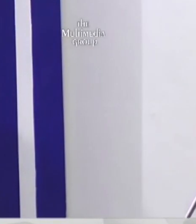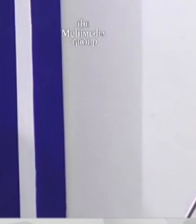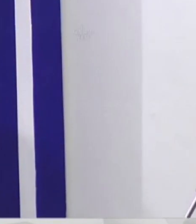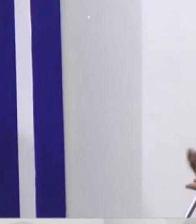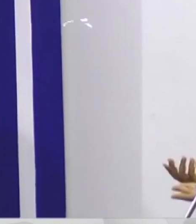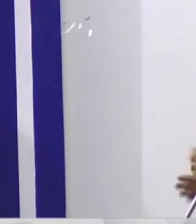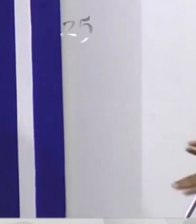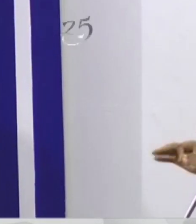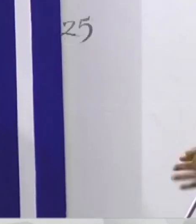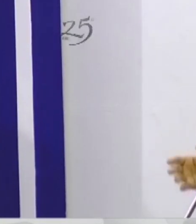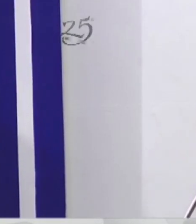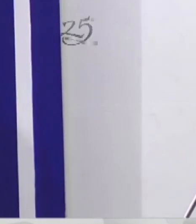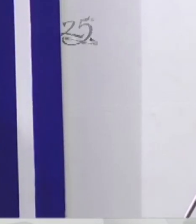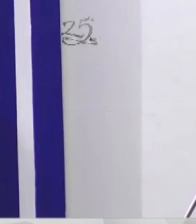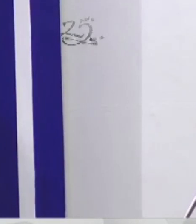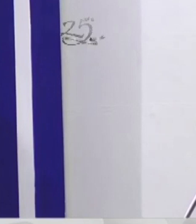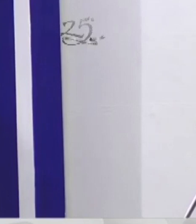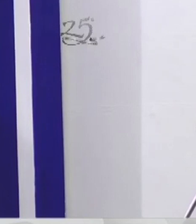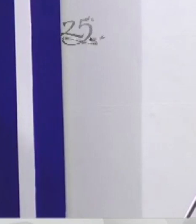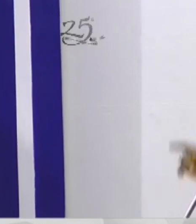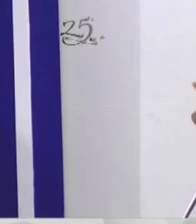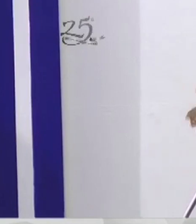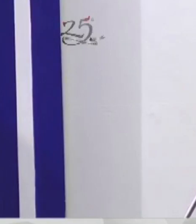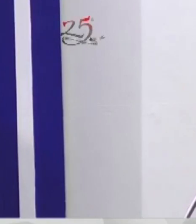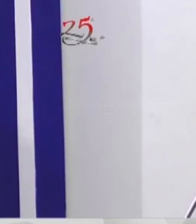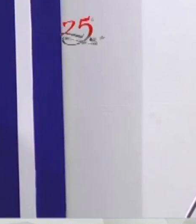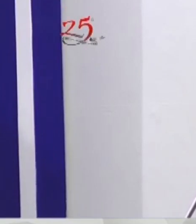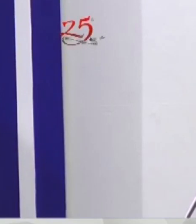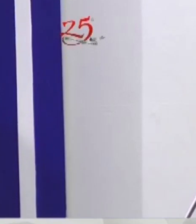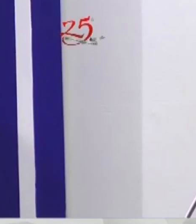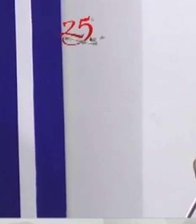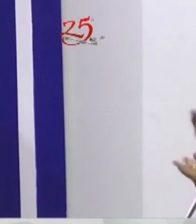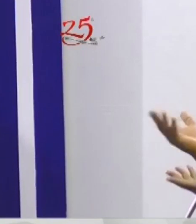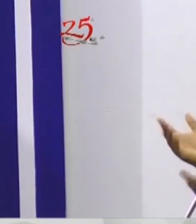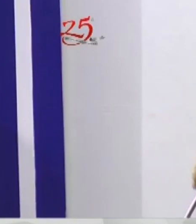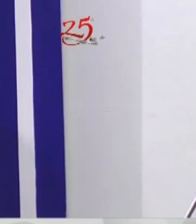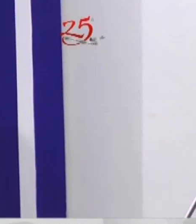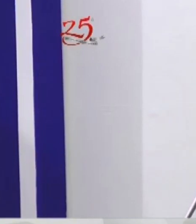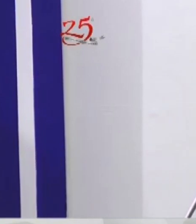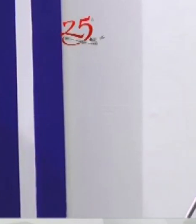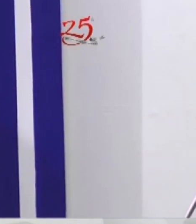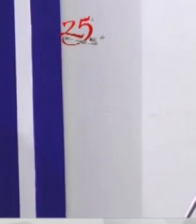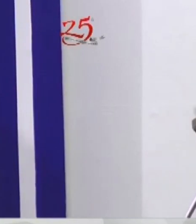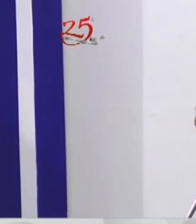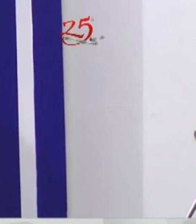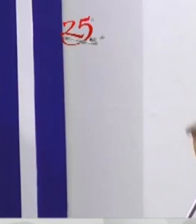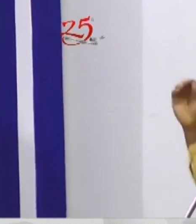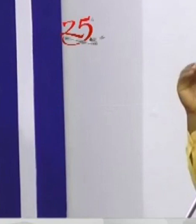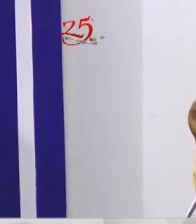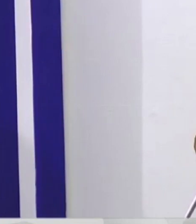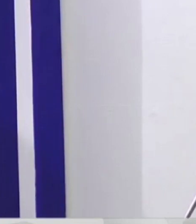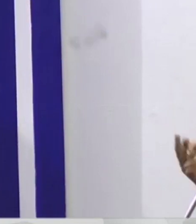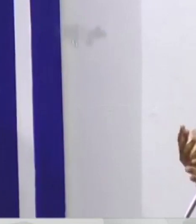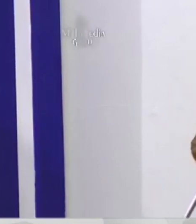And the minister also gave an update the other time that they were computing data on those Ghanaians who are